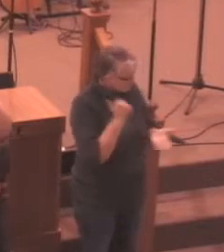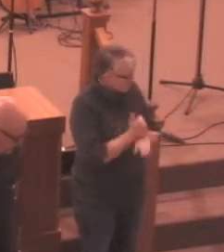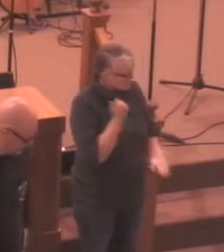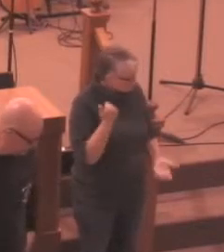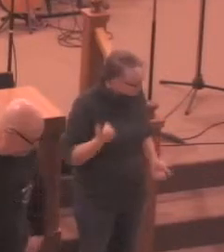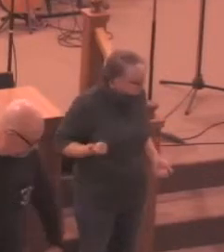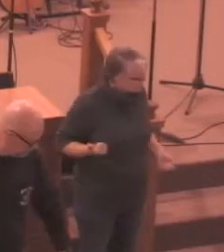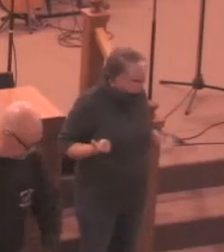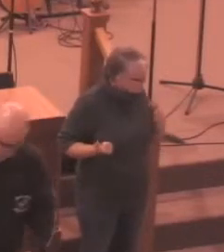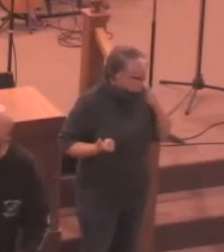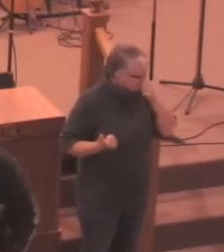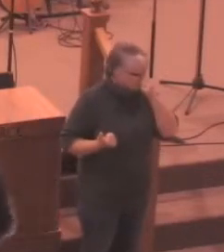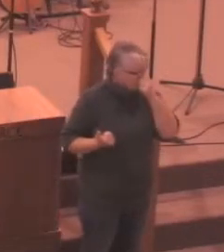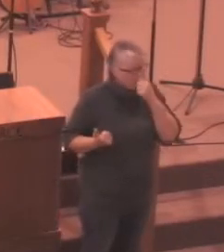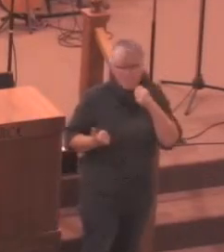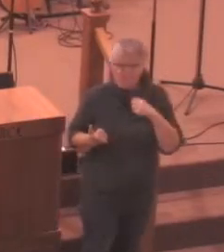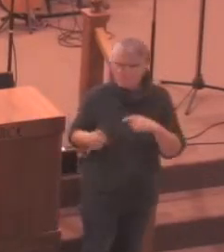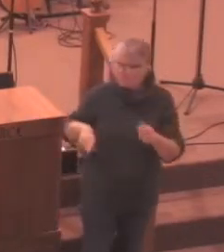buddy.